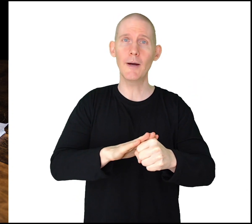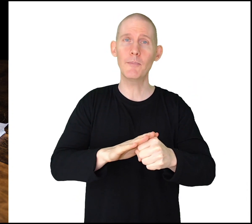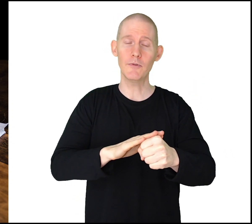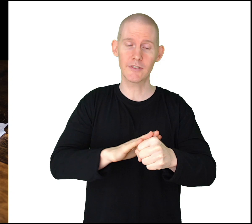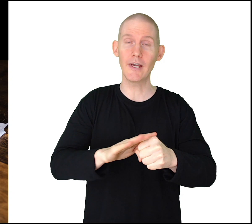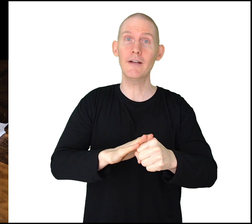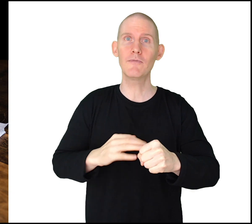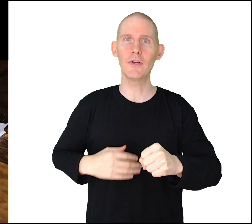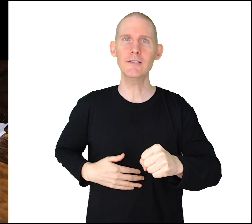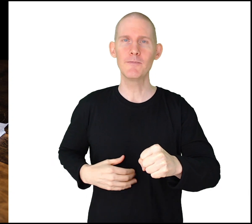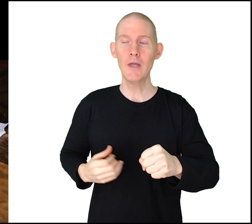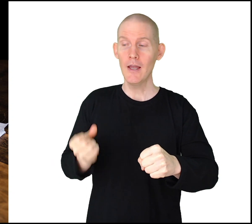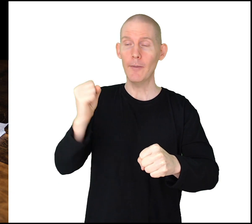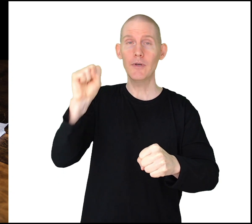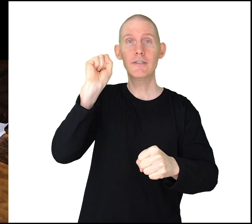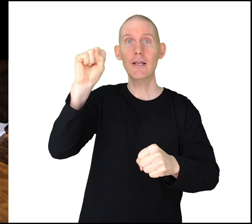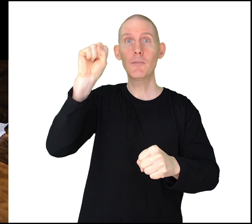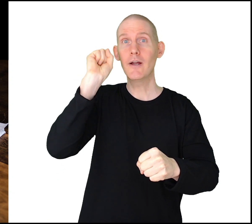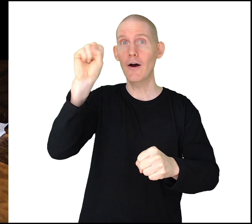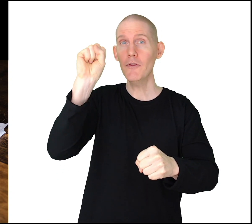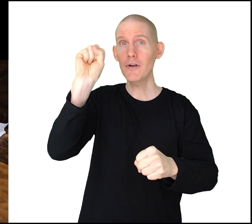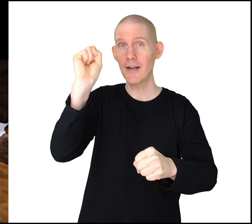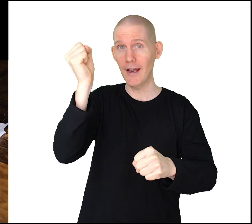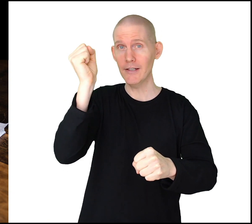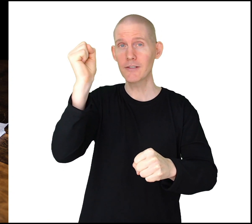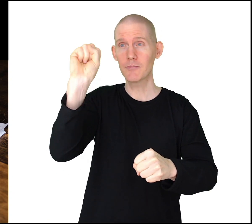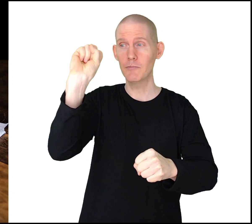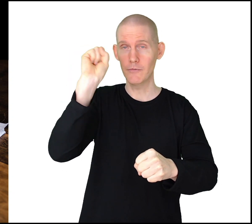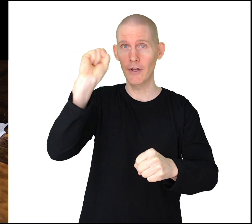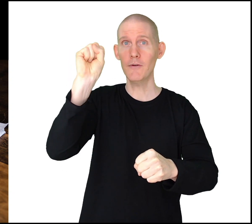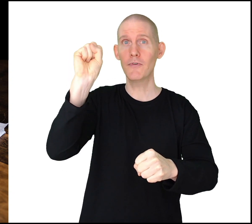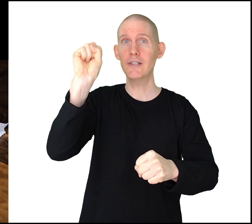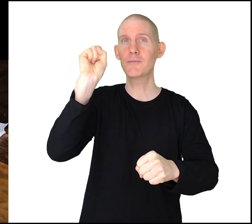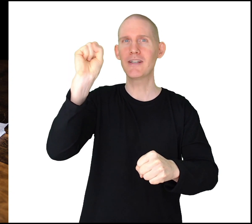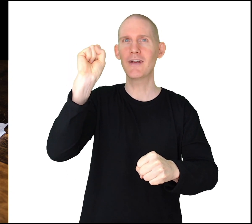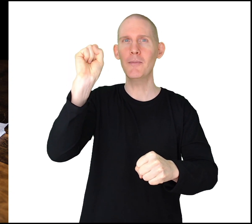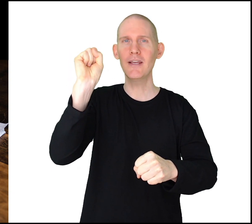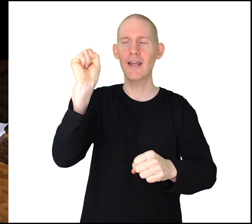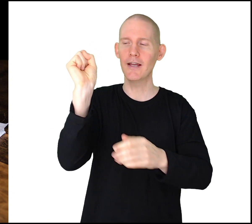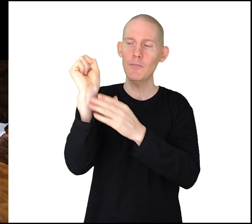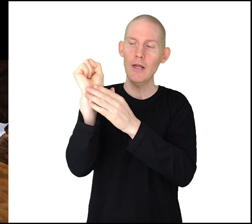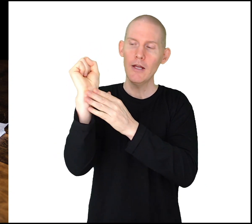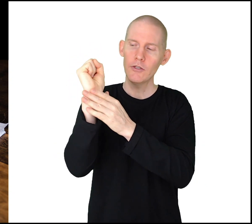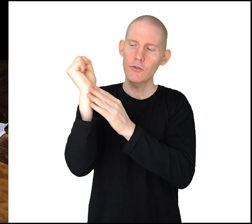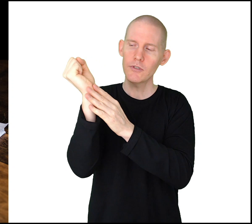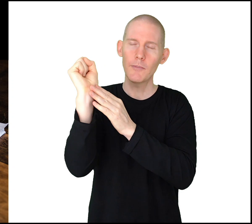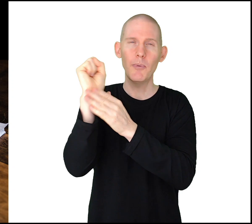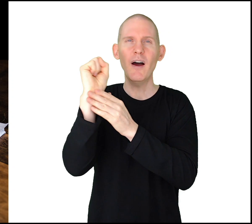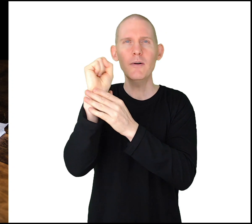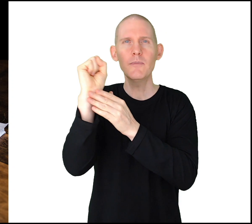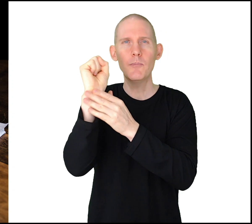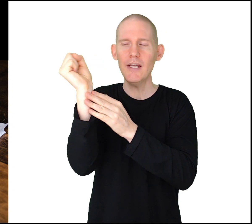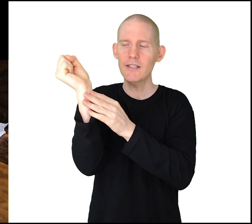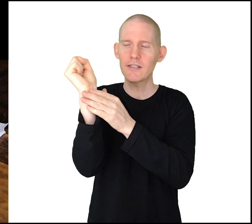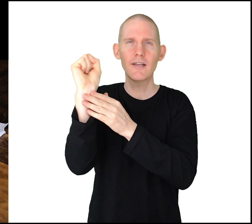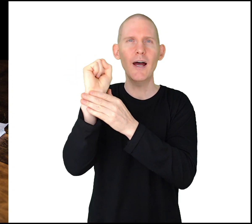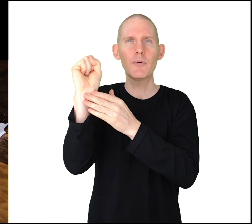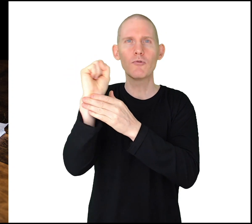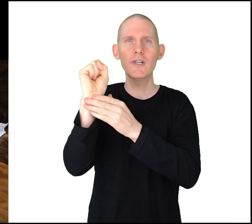the side of the fist. I'm going to take my other S, the other fist, my dominant hand, use the bottom, the base, the top of the wrist